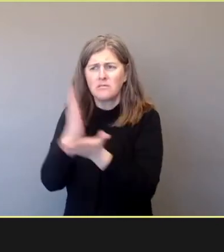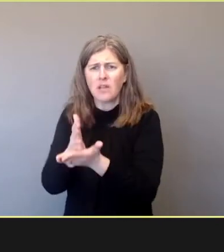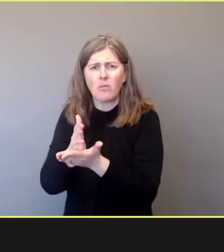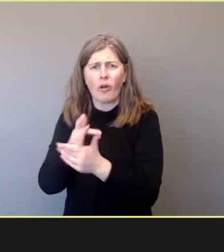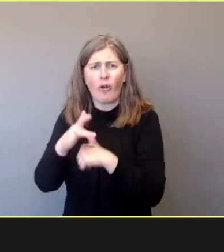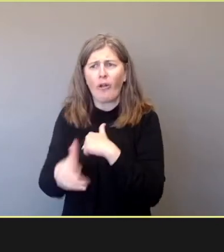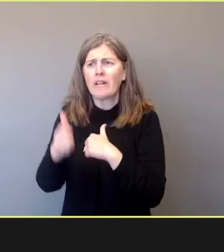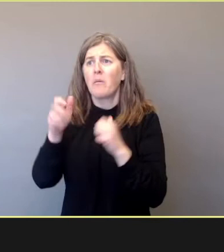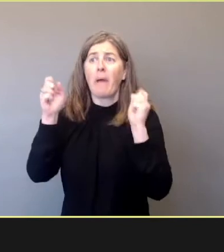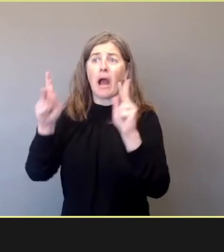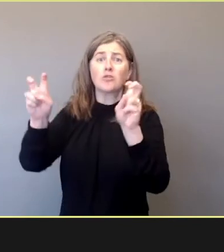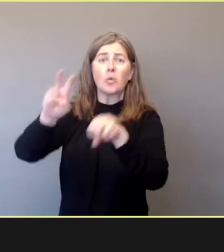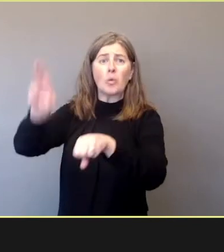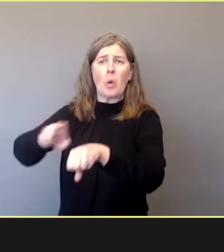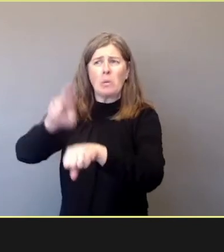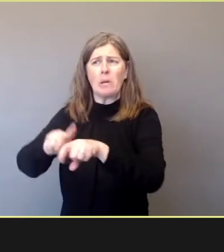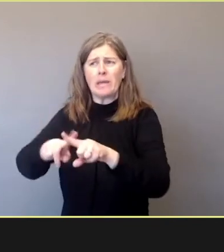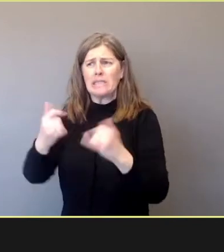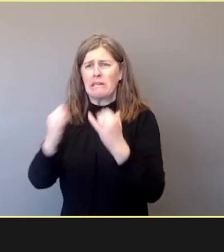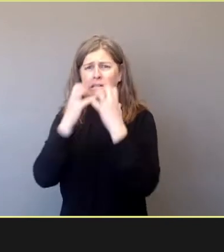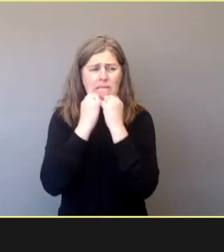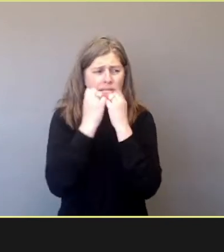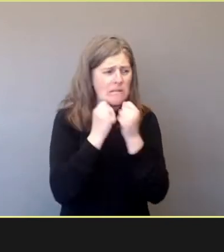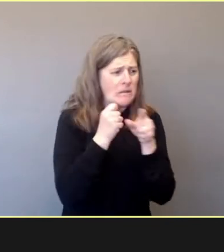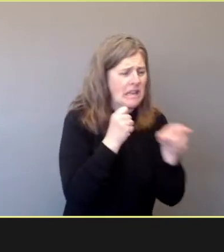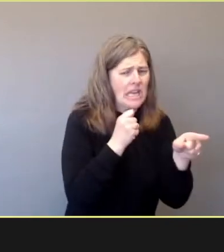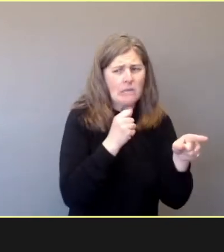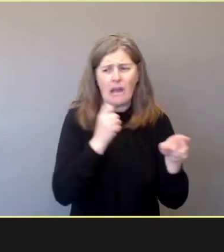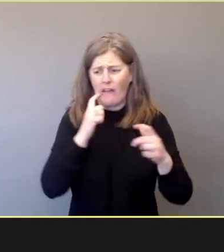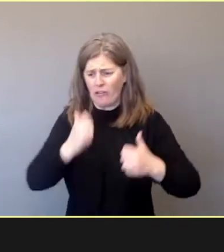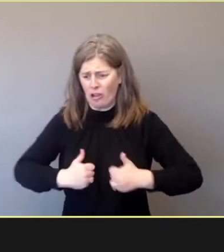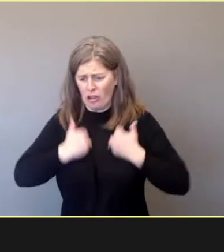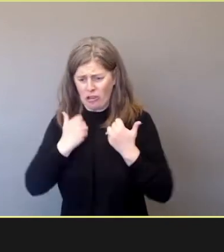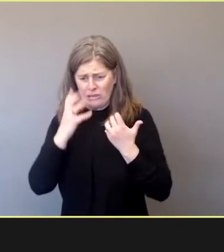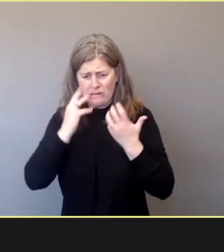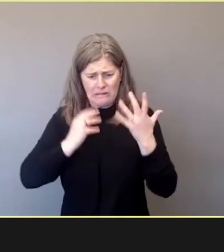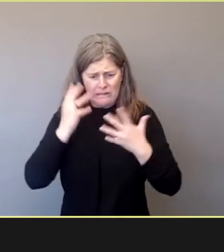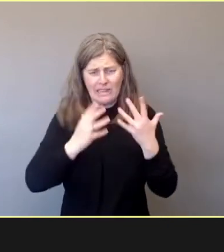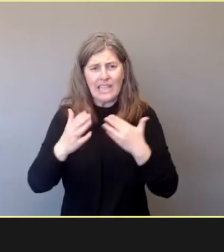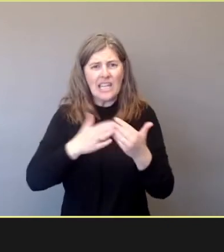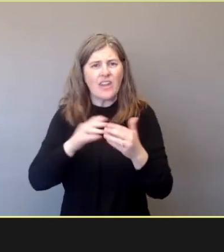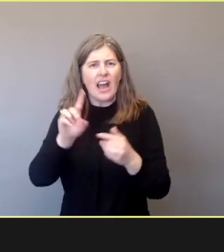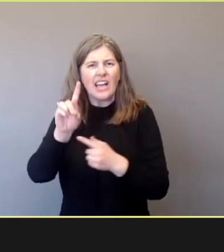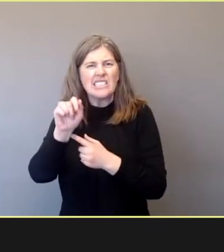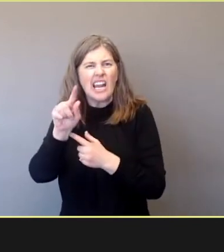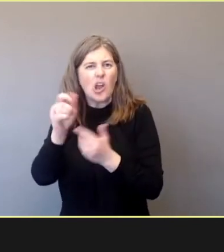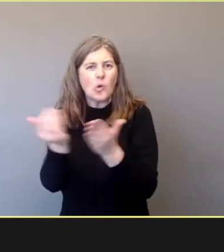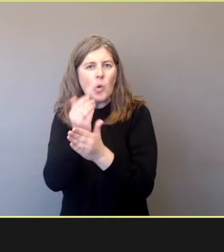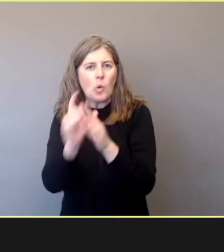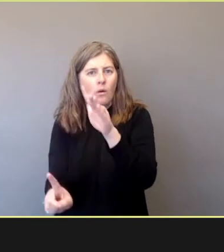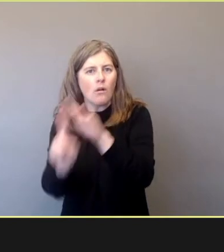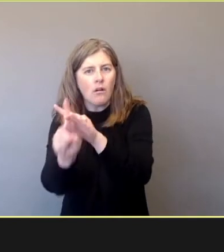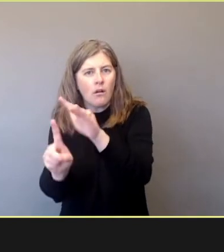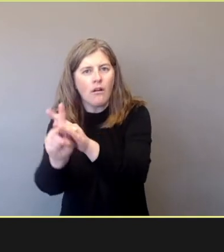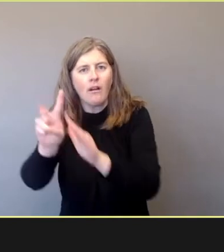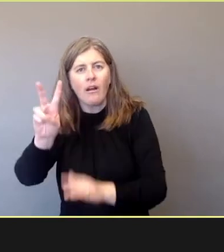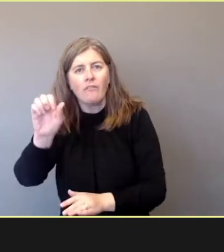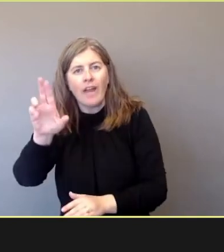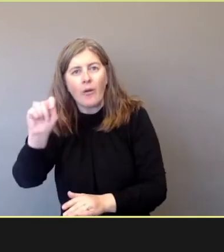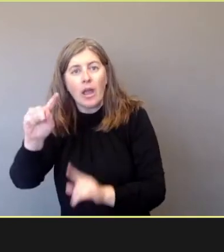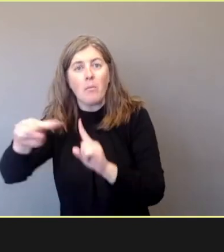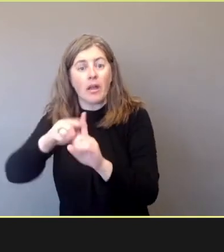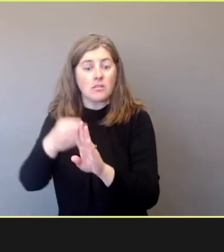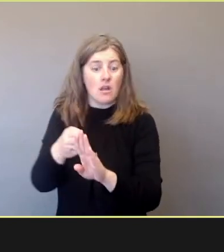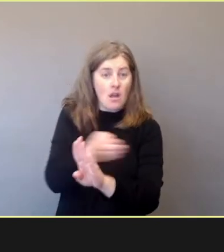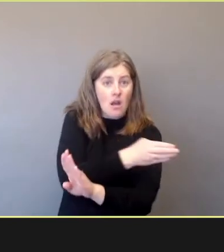return to normal and learn to live with COVID, even as data about a new variant and previous variants are still being